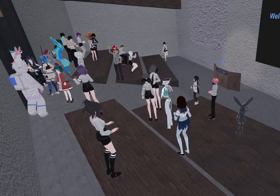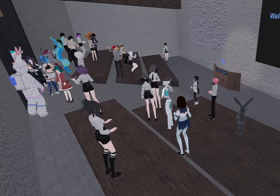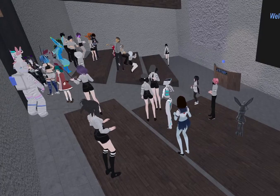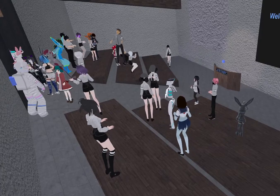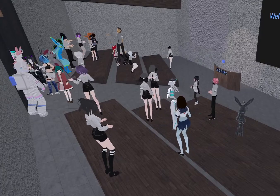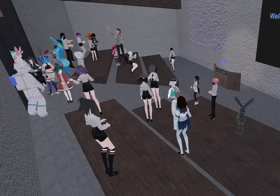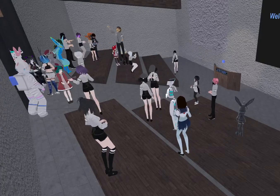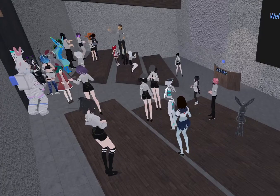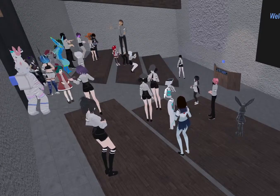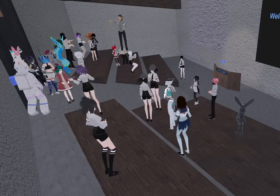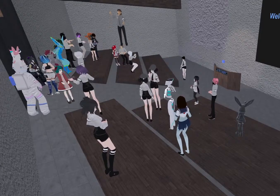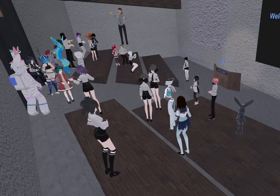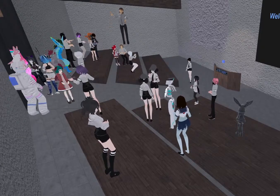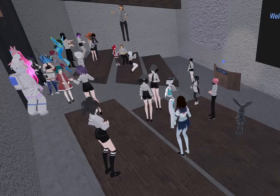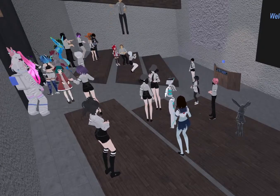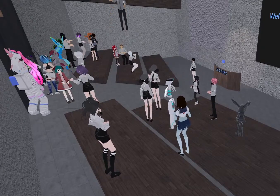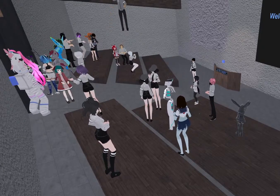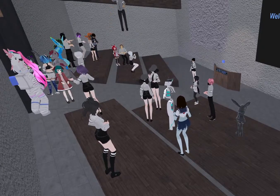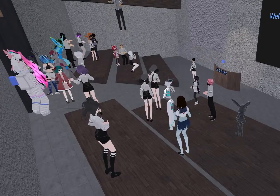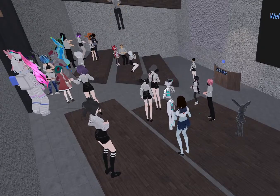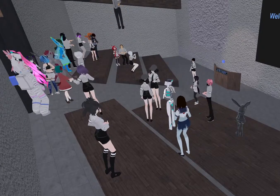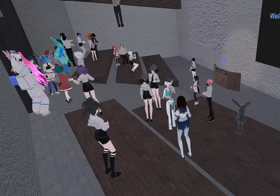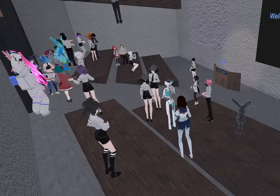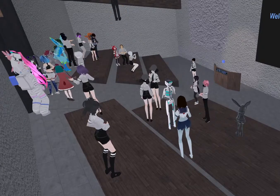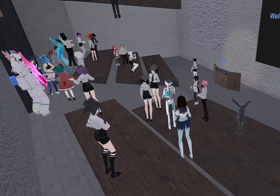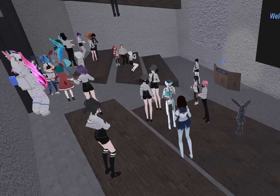Hey, we all know it's the best Each video their game in own. the world.